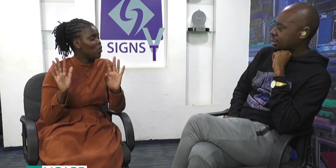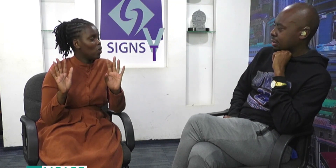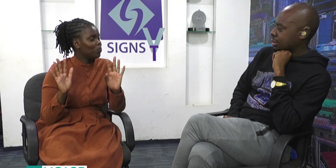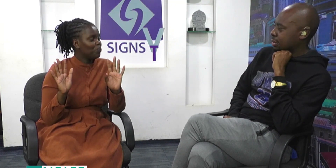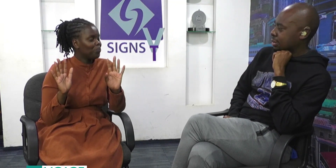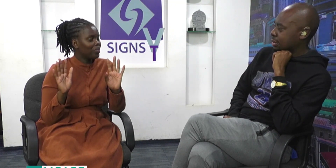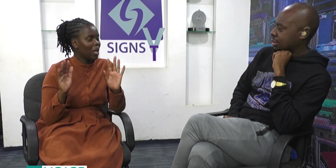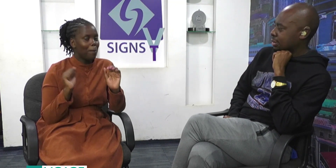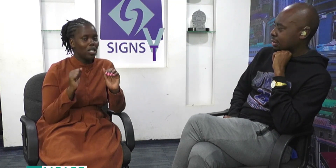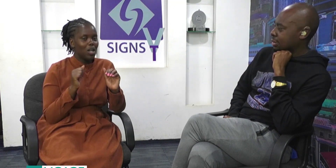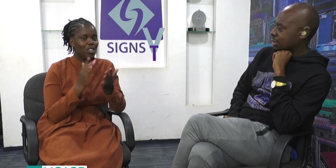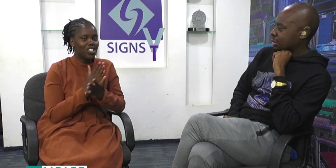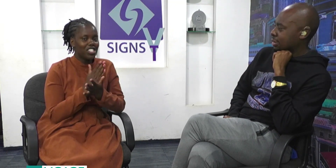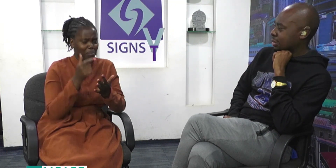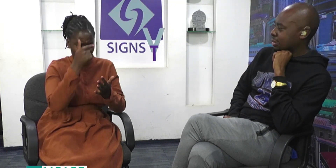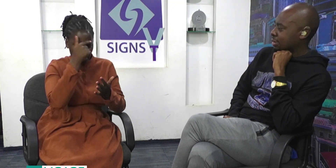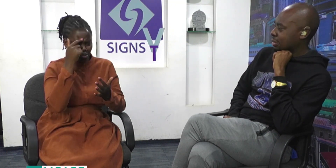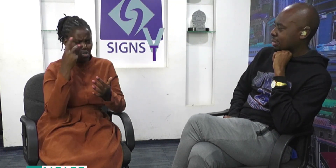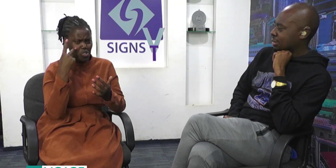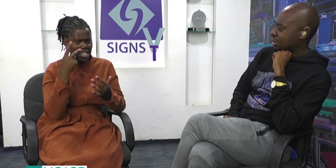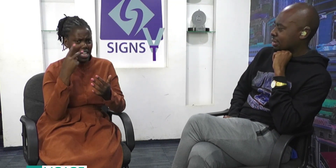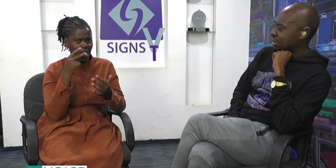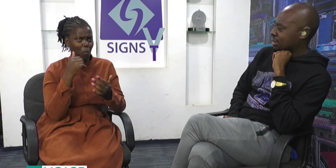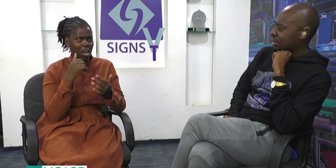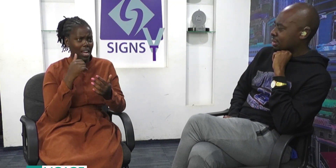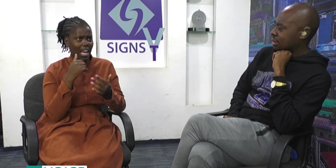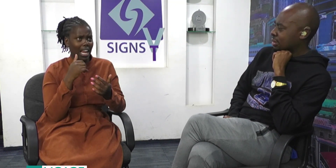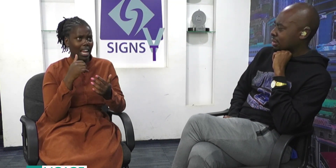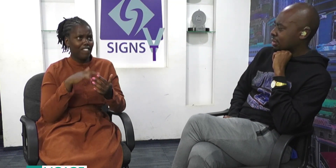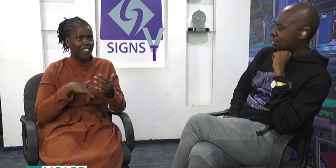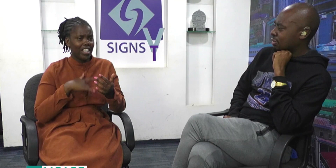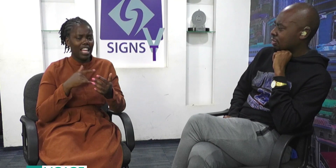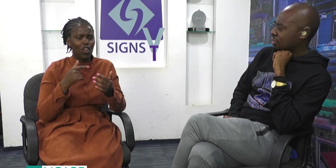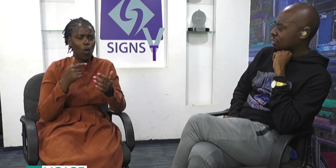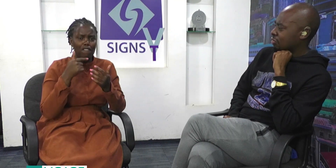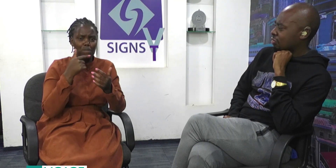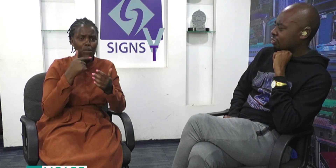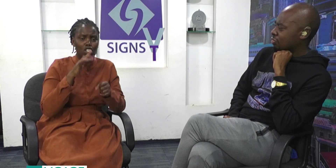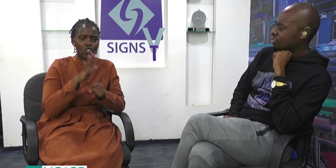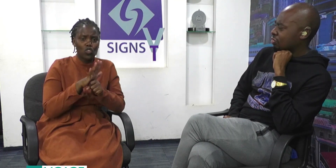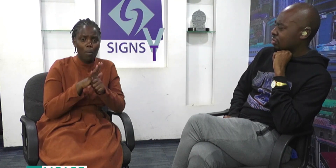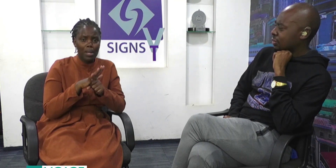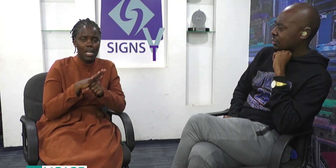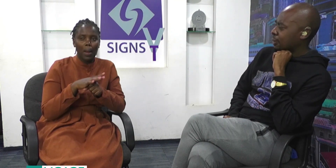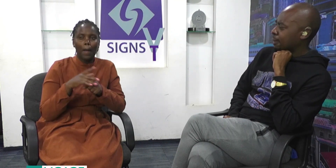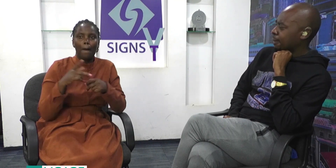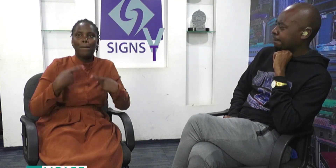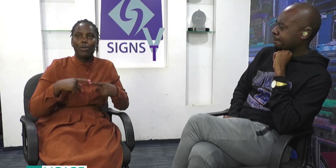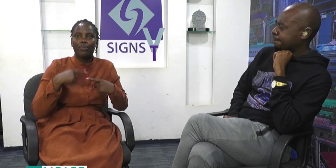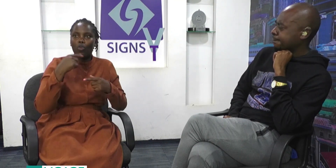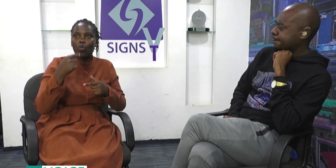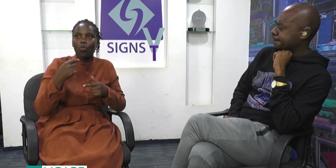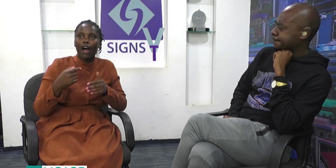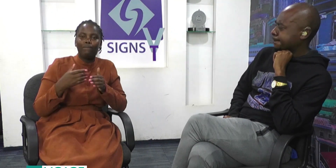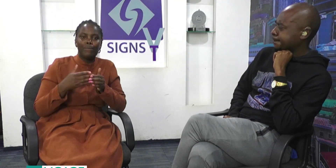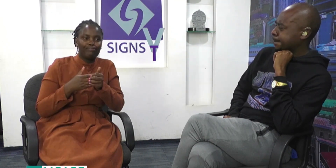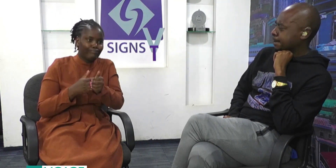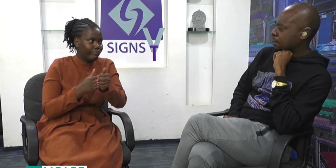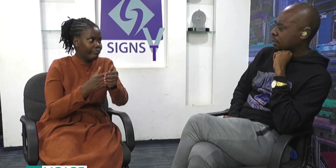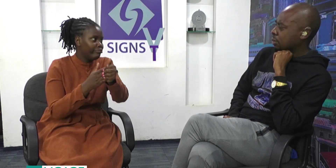even when we are deaf, because we have got so many people who have also walked through this